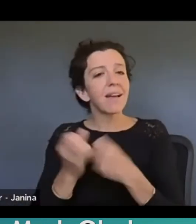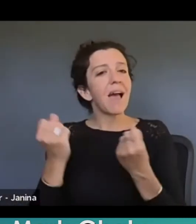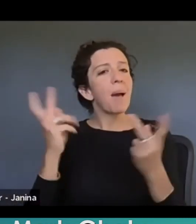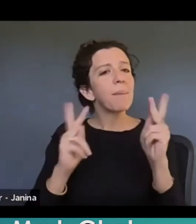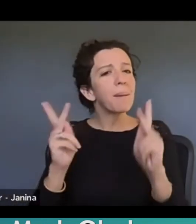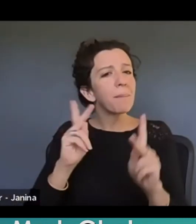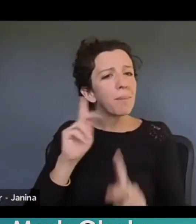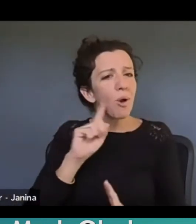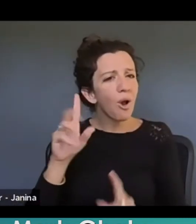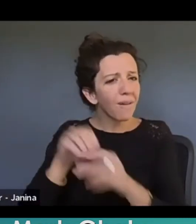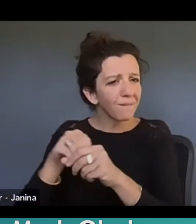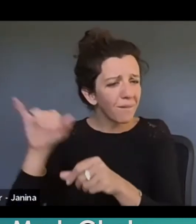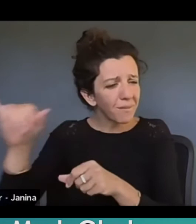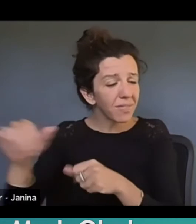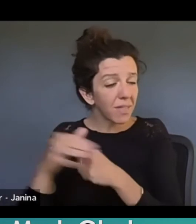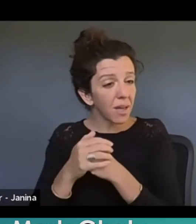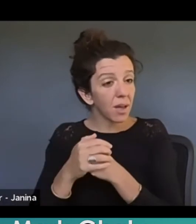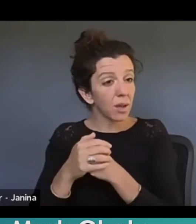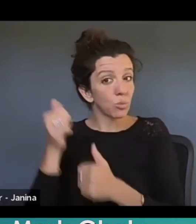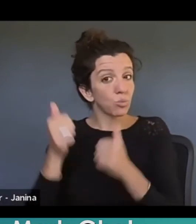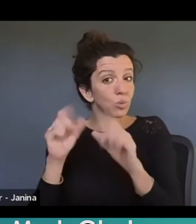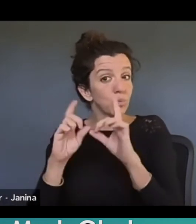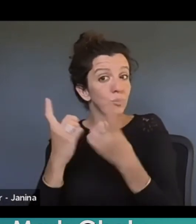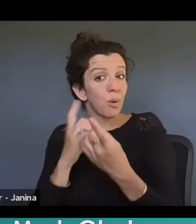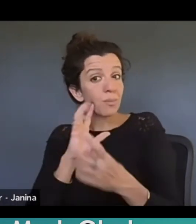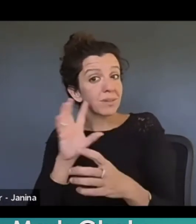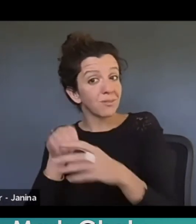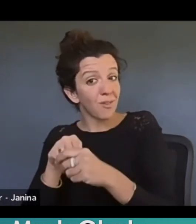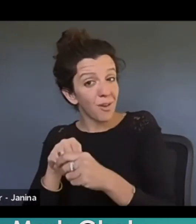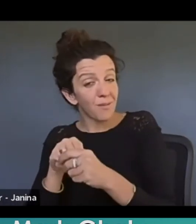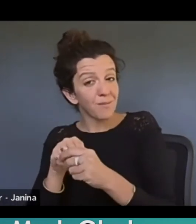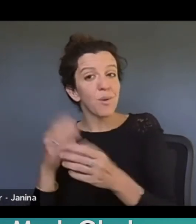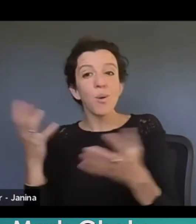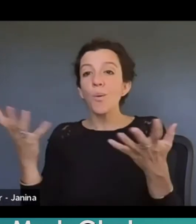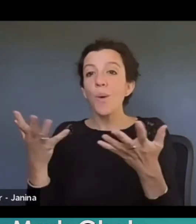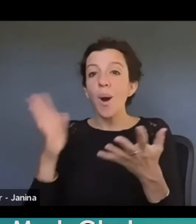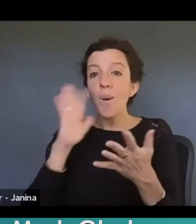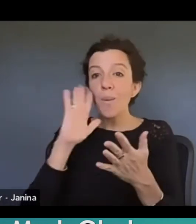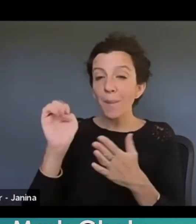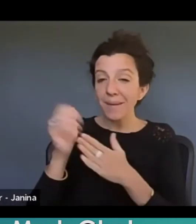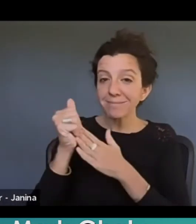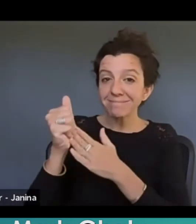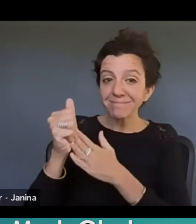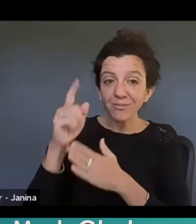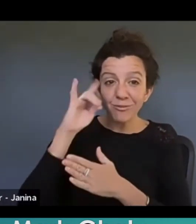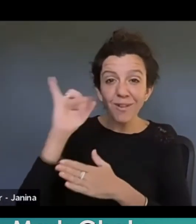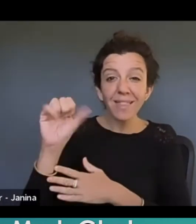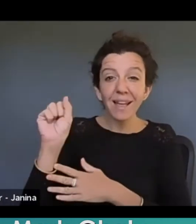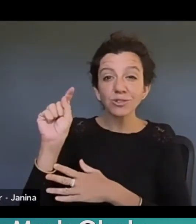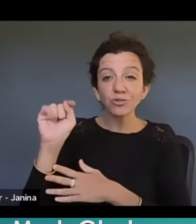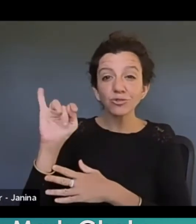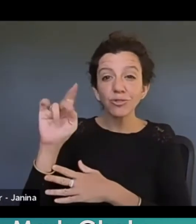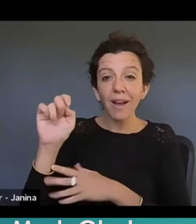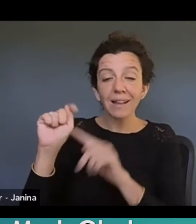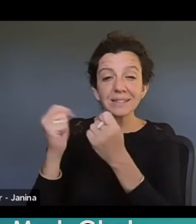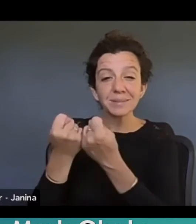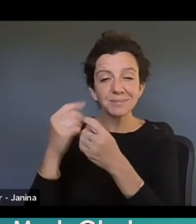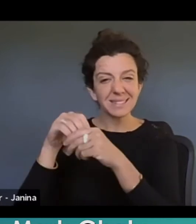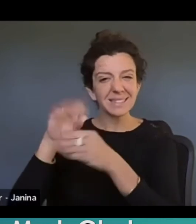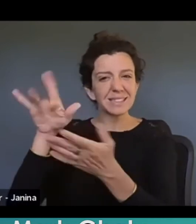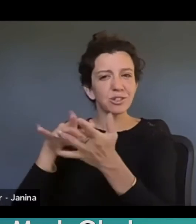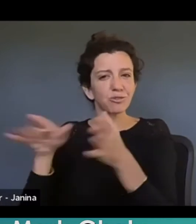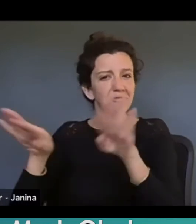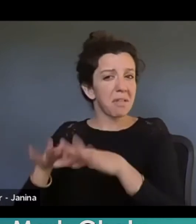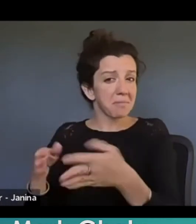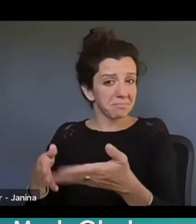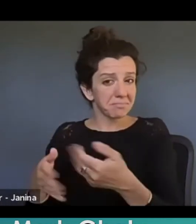then ultimately, which department is actually going to head up these strike teams? Thank you. Yeah, so thank you for the question. I mean, we are,